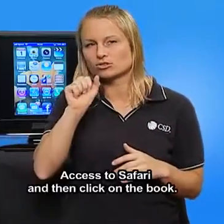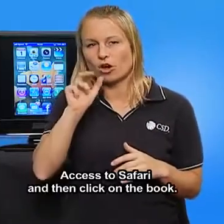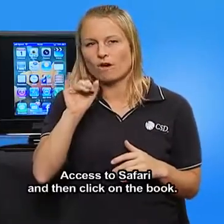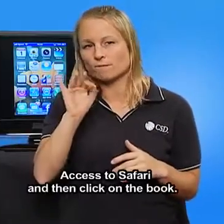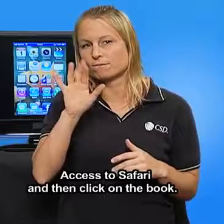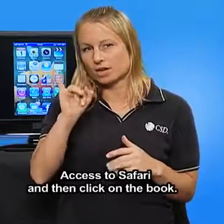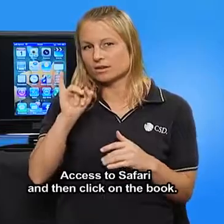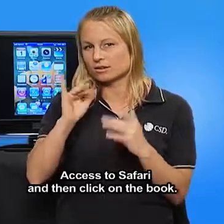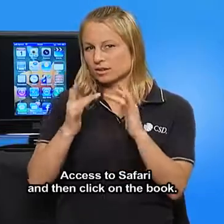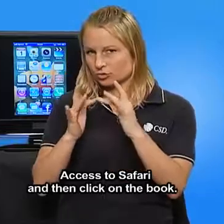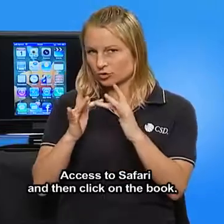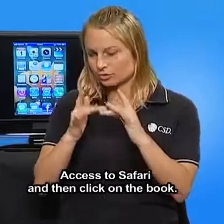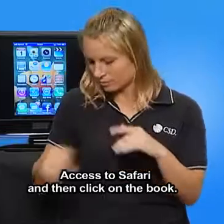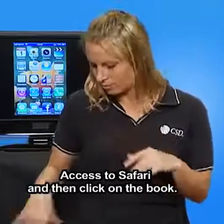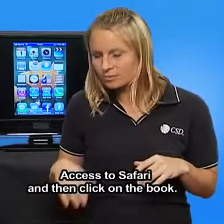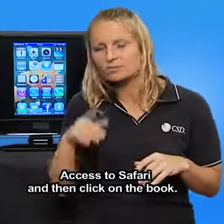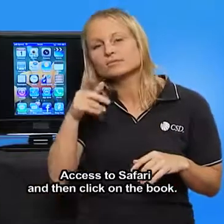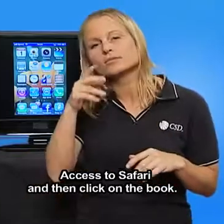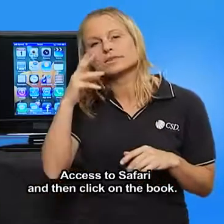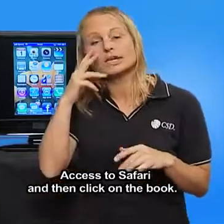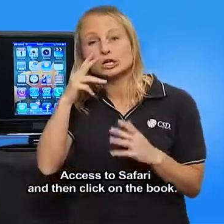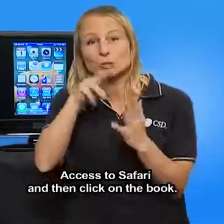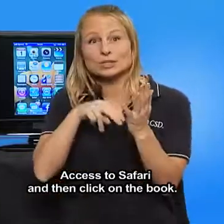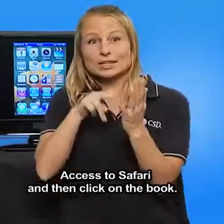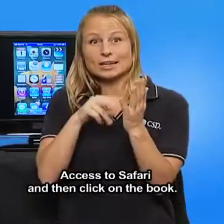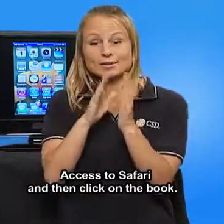Access to Safari, and then click on the book.